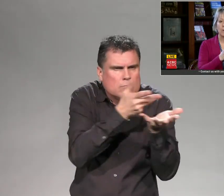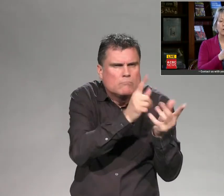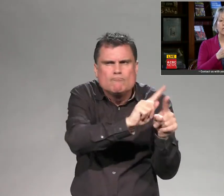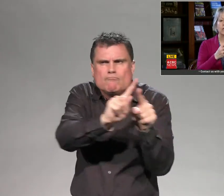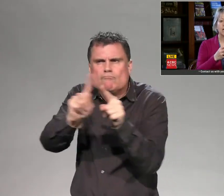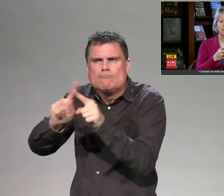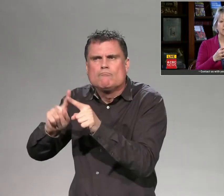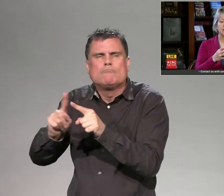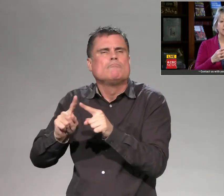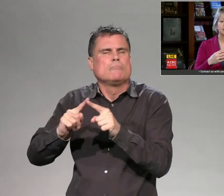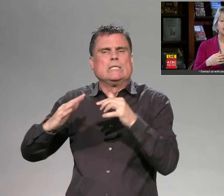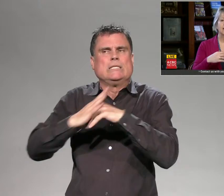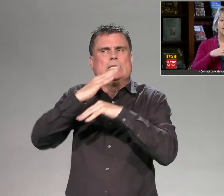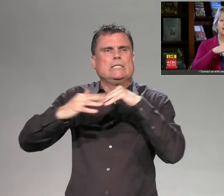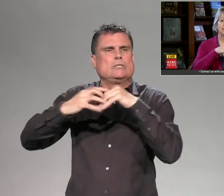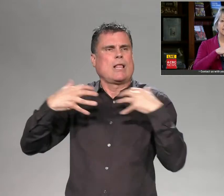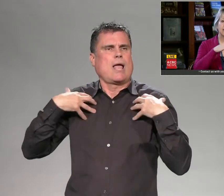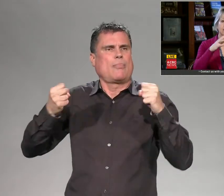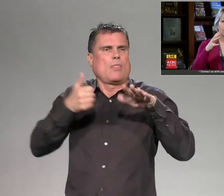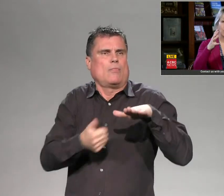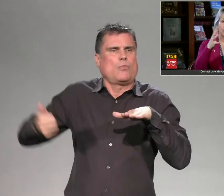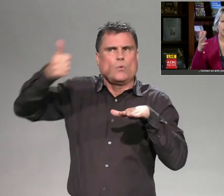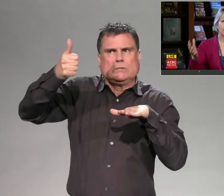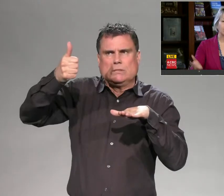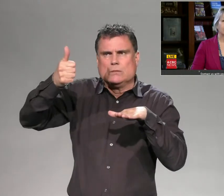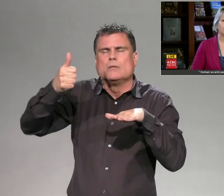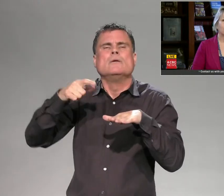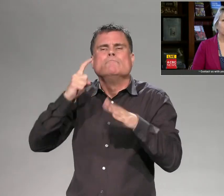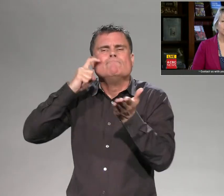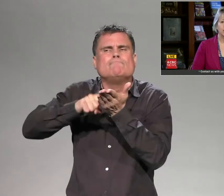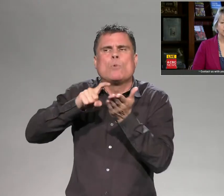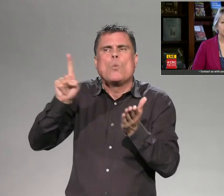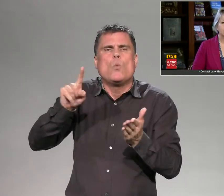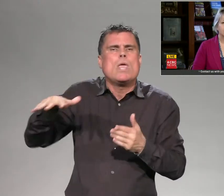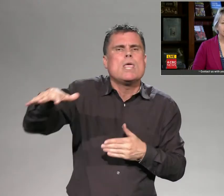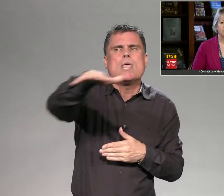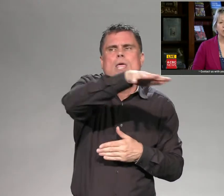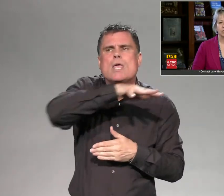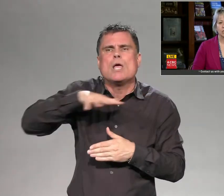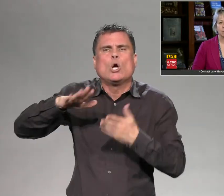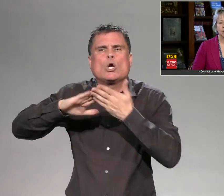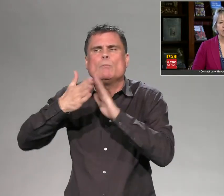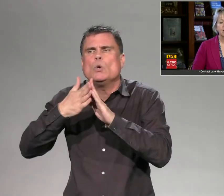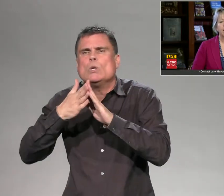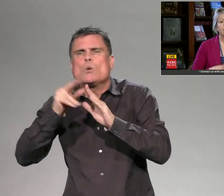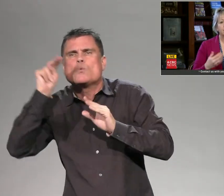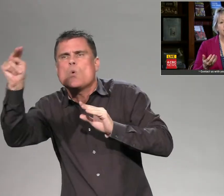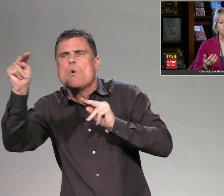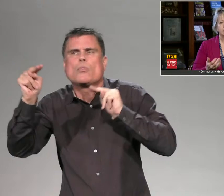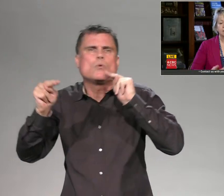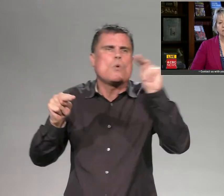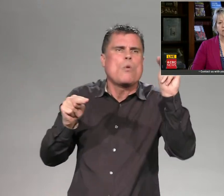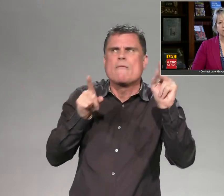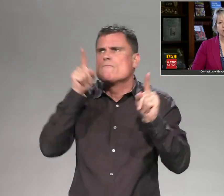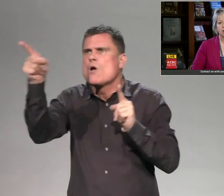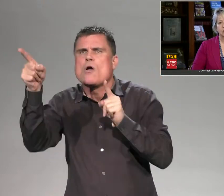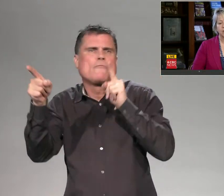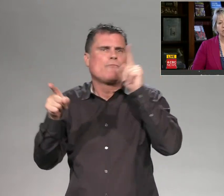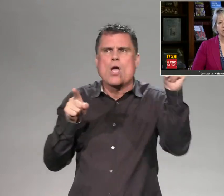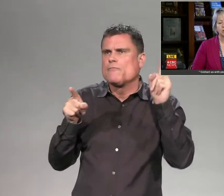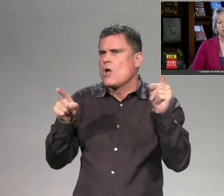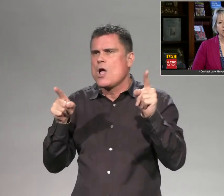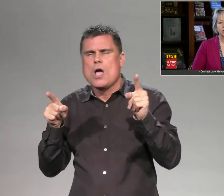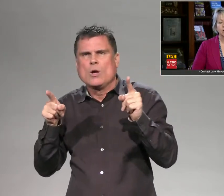more remote and isolated, and going for all nations in British Columbia. And as Dr.